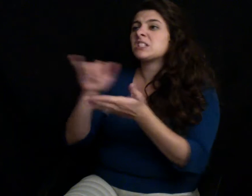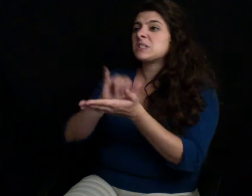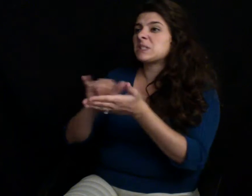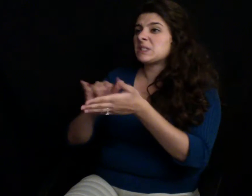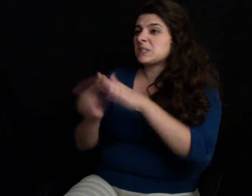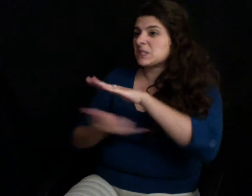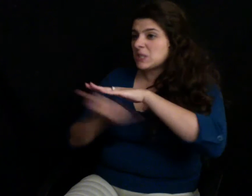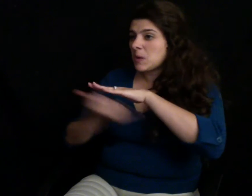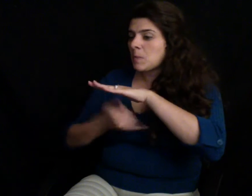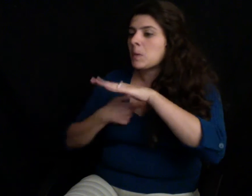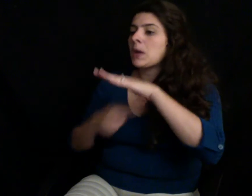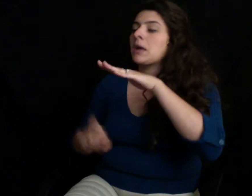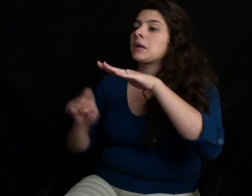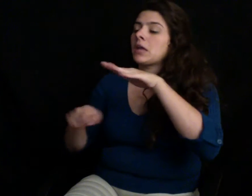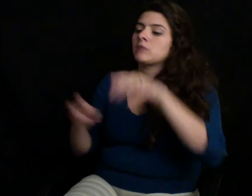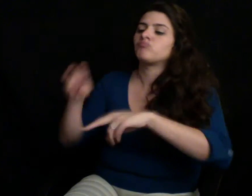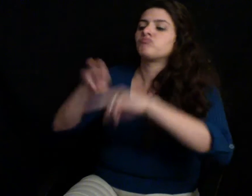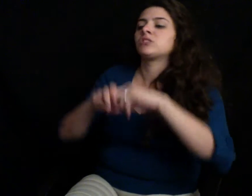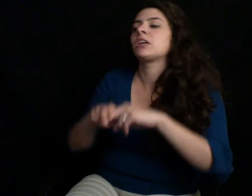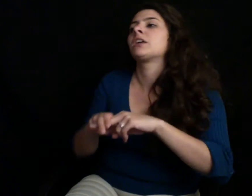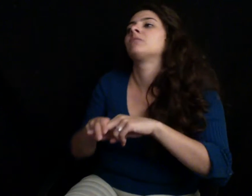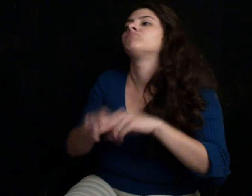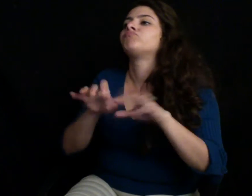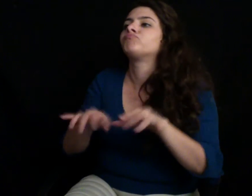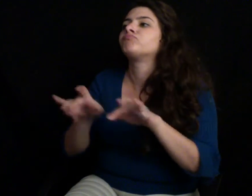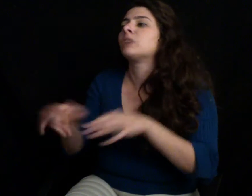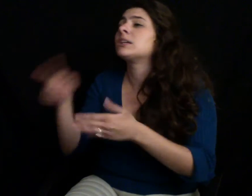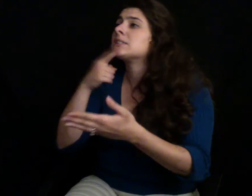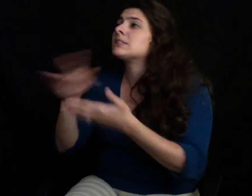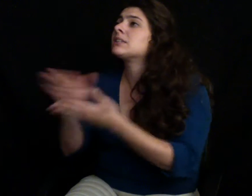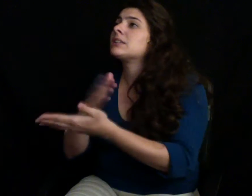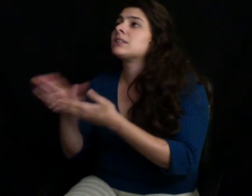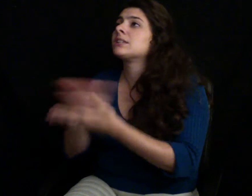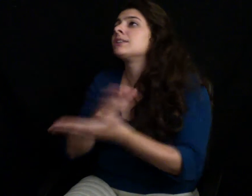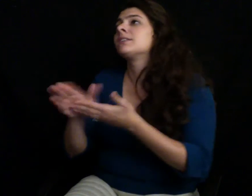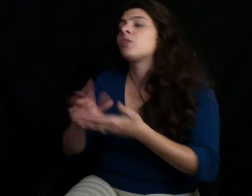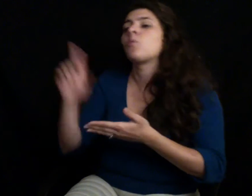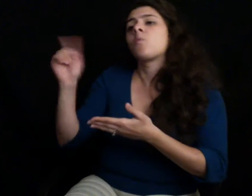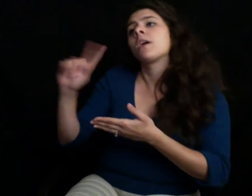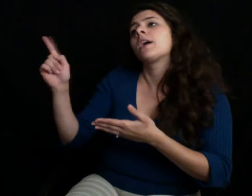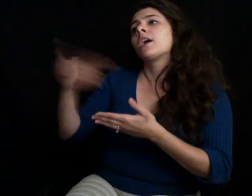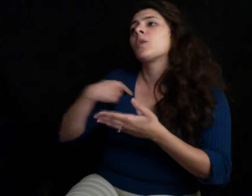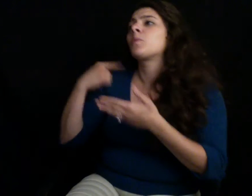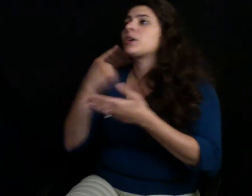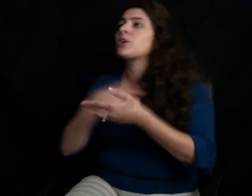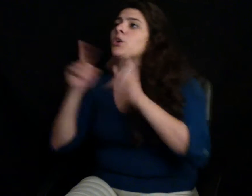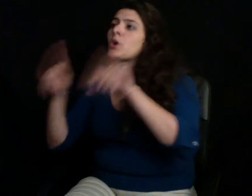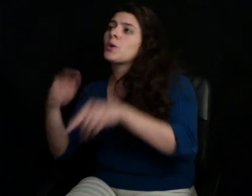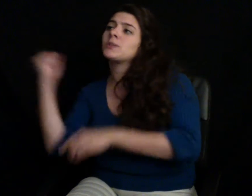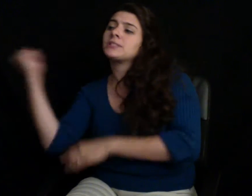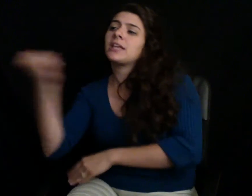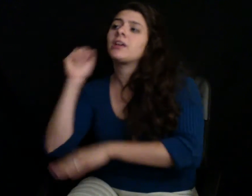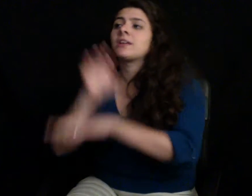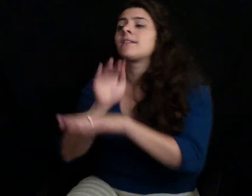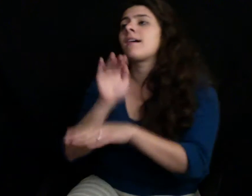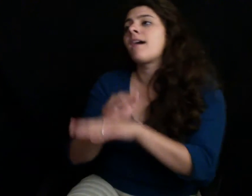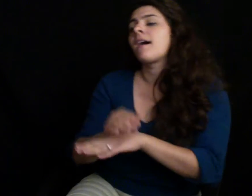a keyboard so I could play out and play it and then just sing, well, no Saturday night. And I would just sing like, oh, heaven, those songs and stuff and